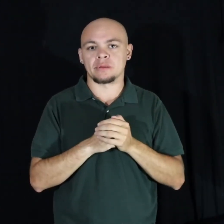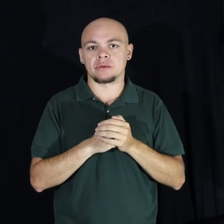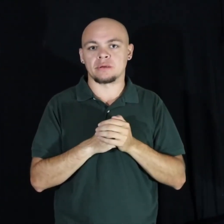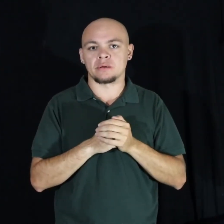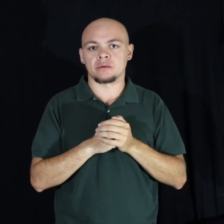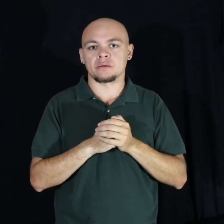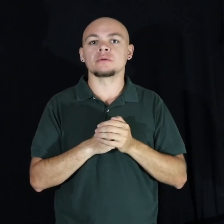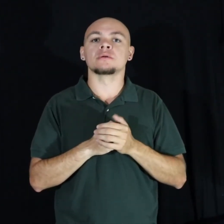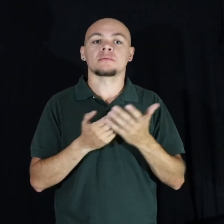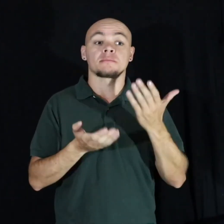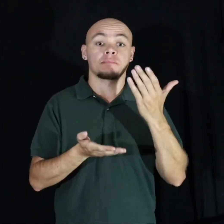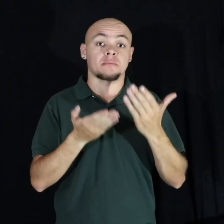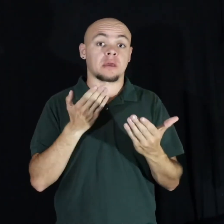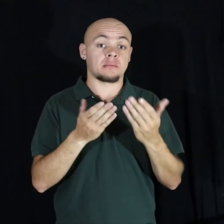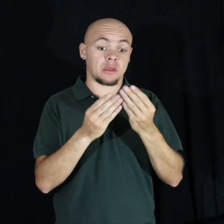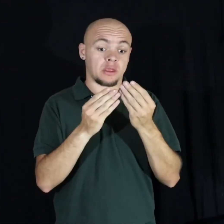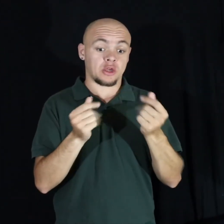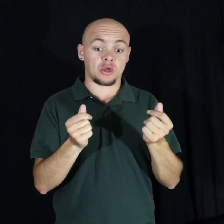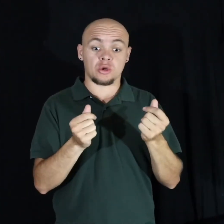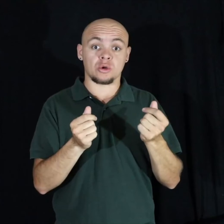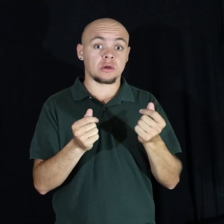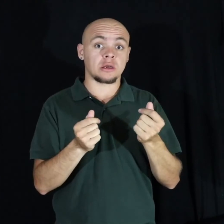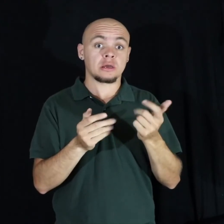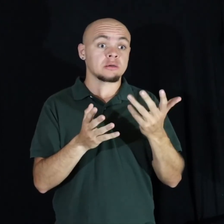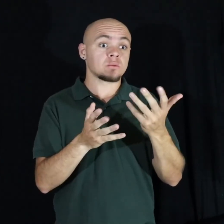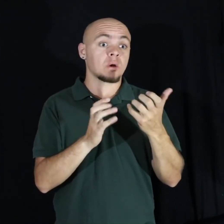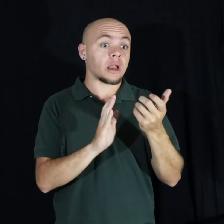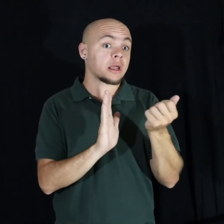Maybe the cure for addiction isn't even in striving for approval.